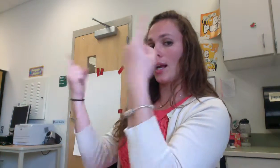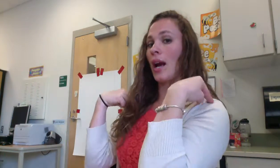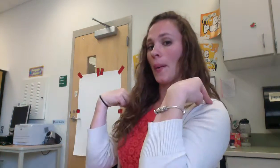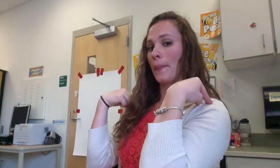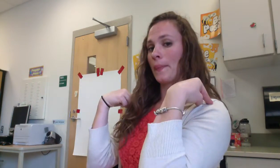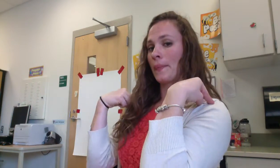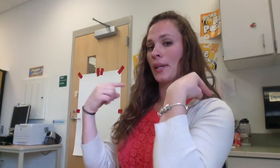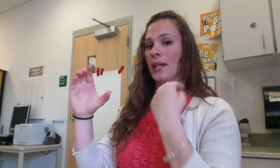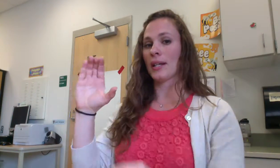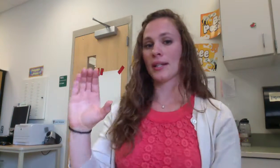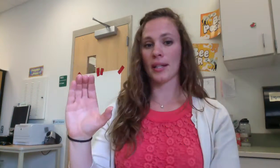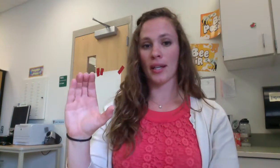come,